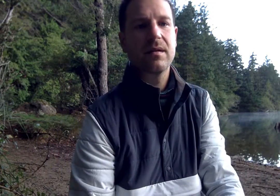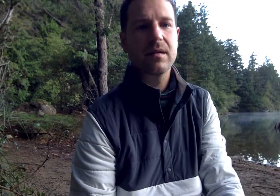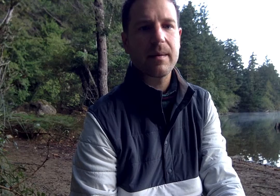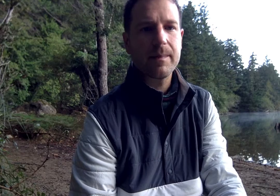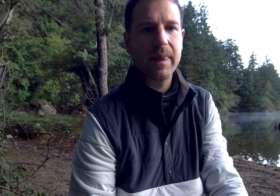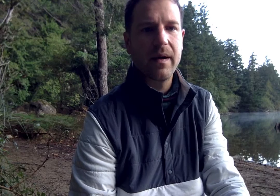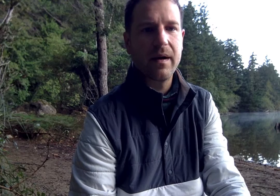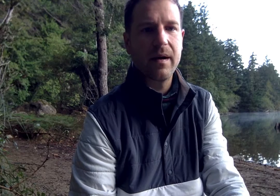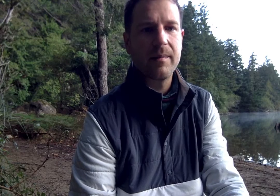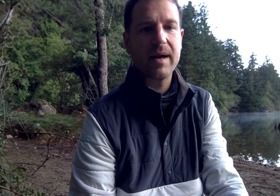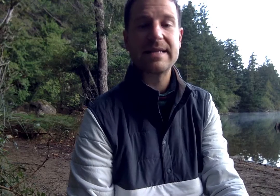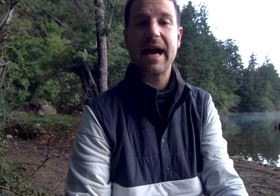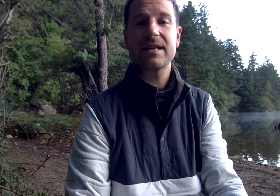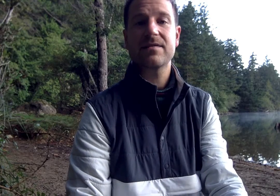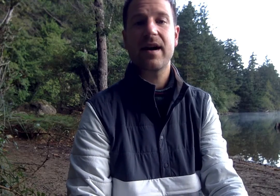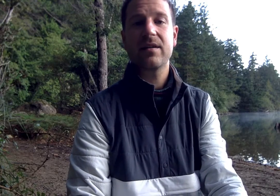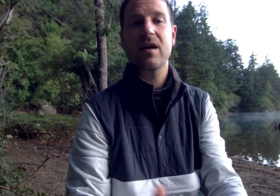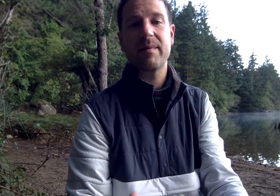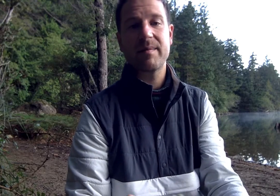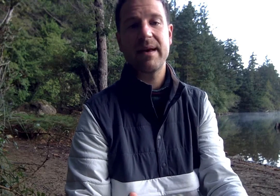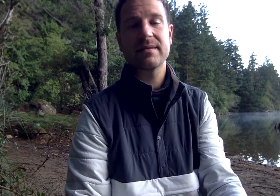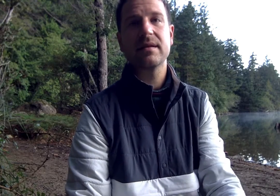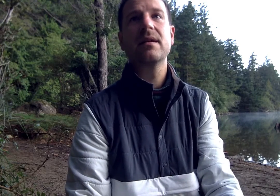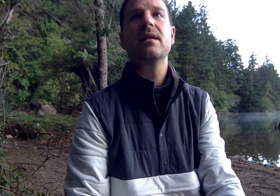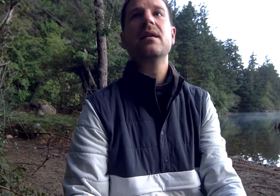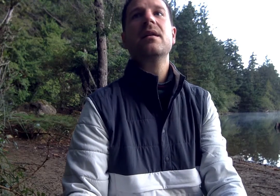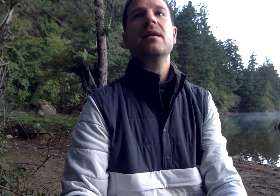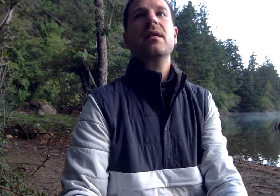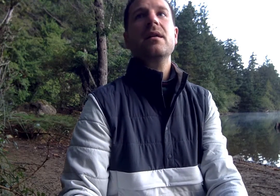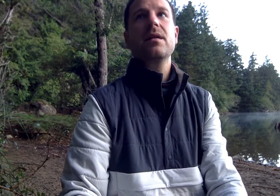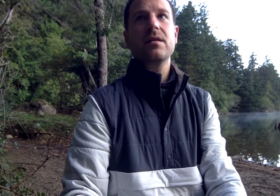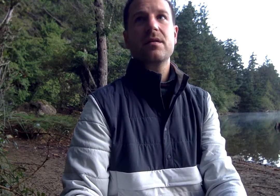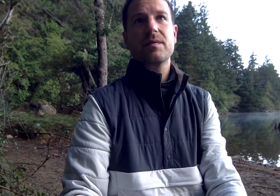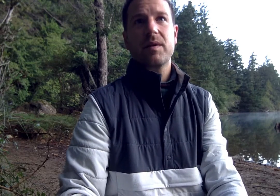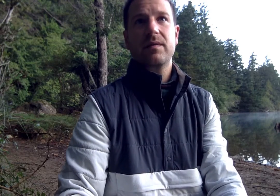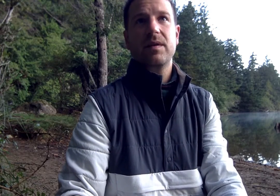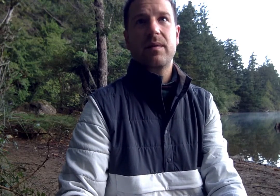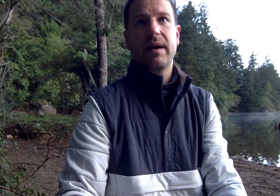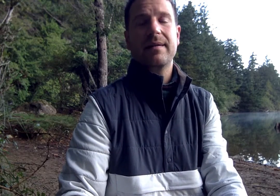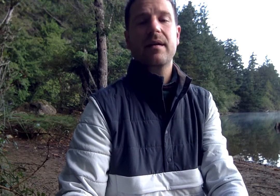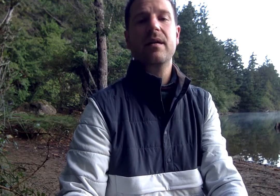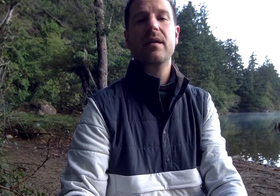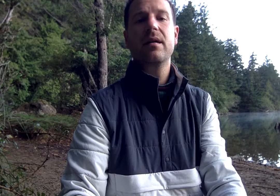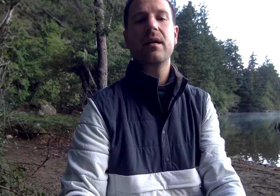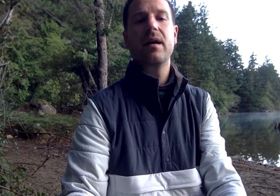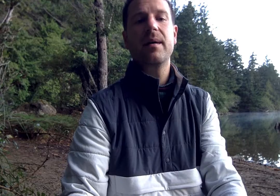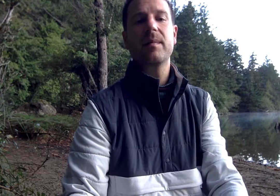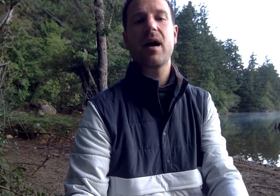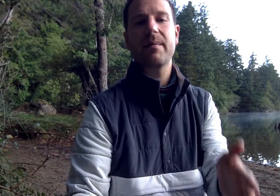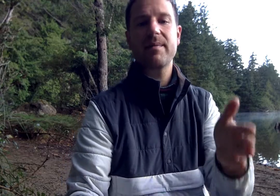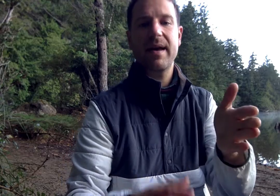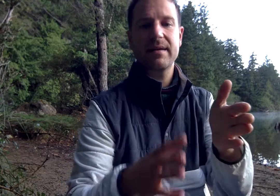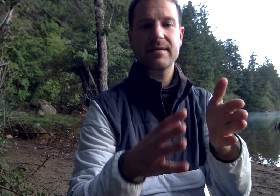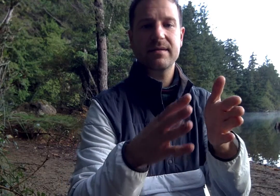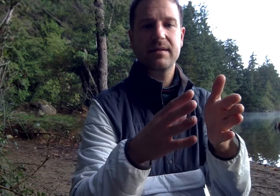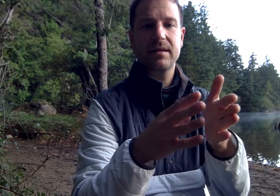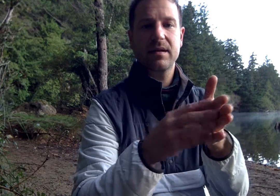Okay. Attach file, copy paste. You can do this one of two ways. Copy paste,